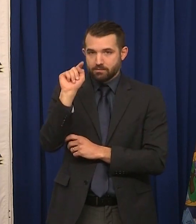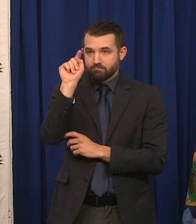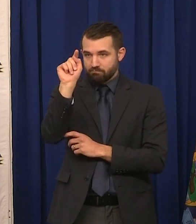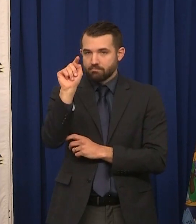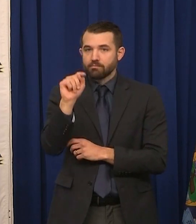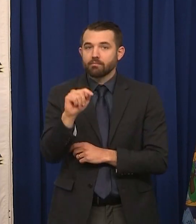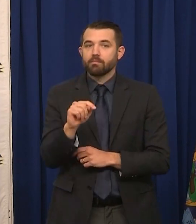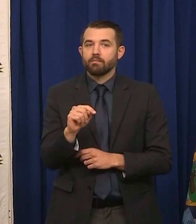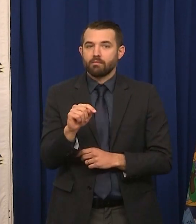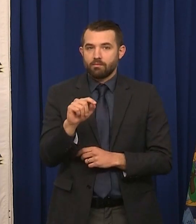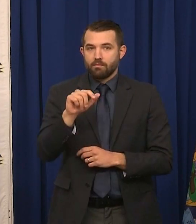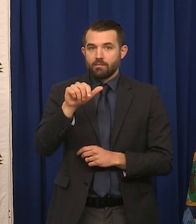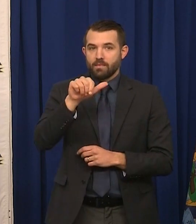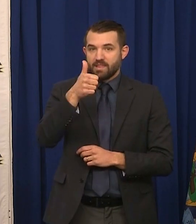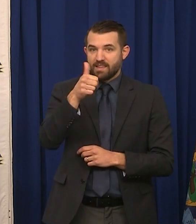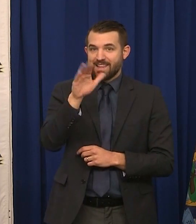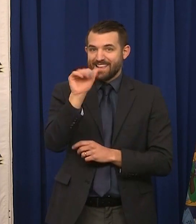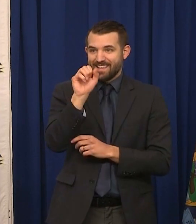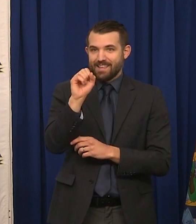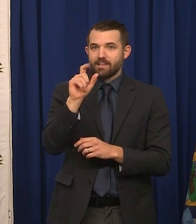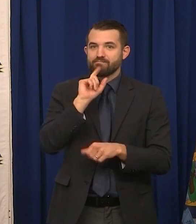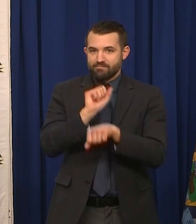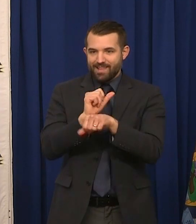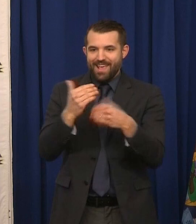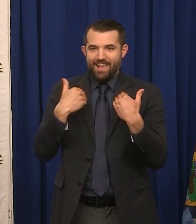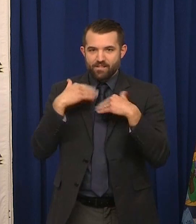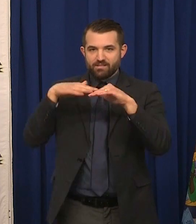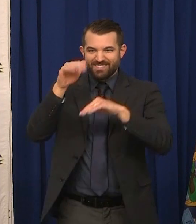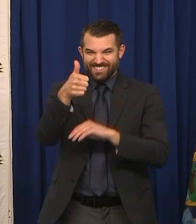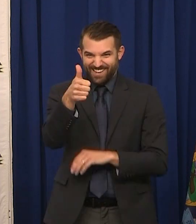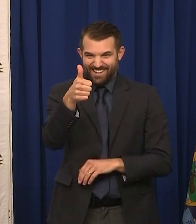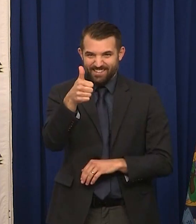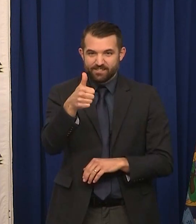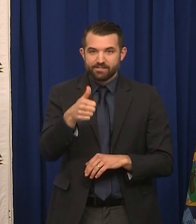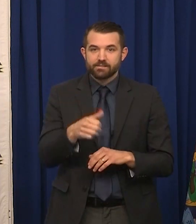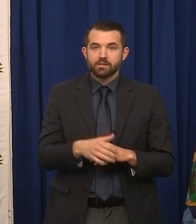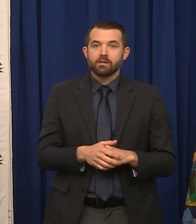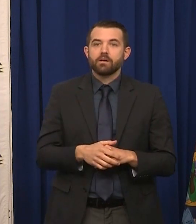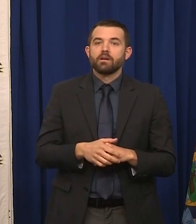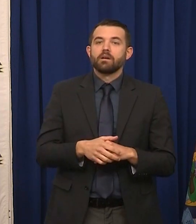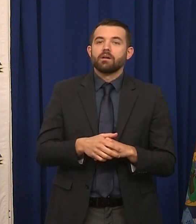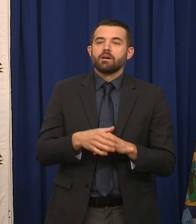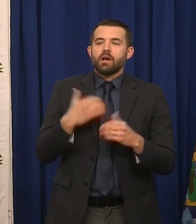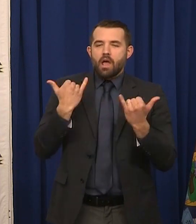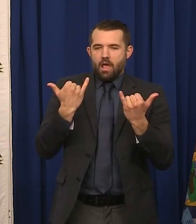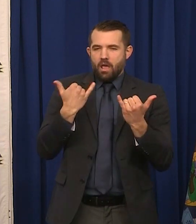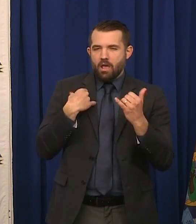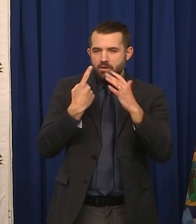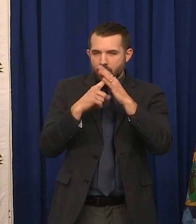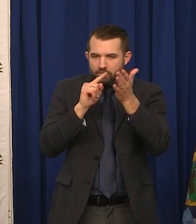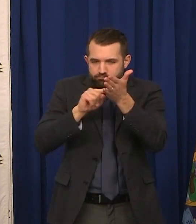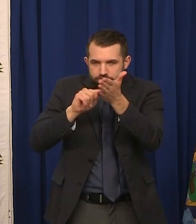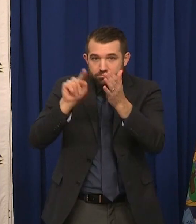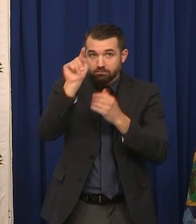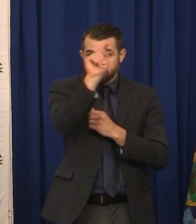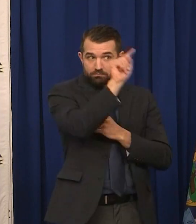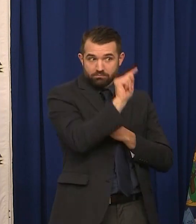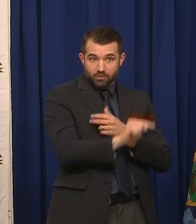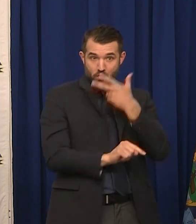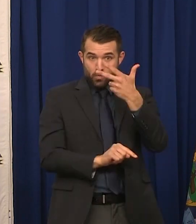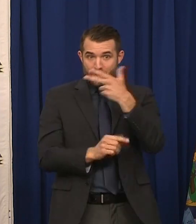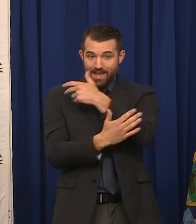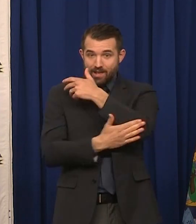2 criteria that we use when investigating whether community transmission is occurring. The